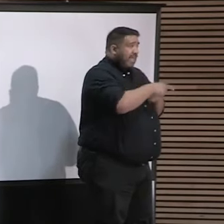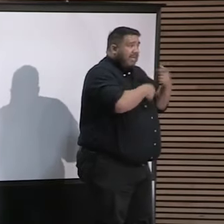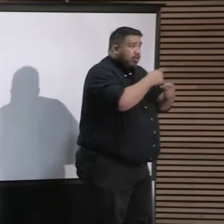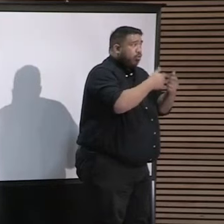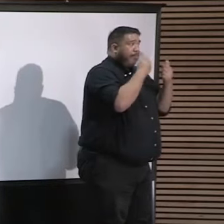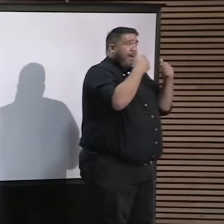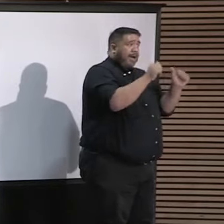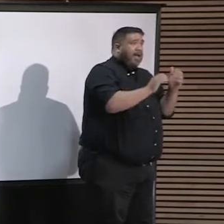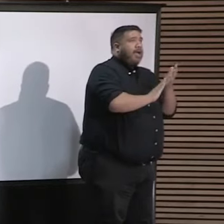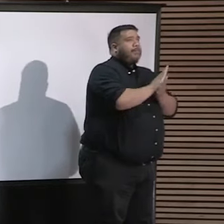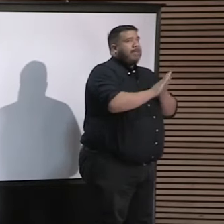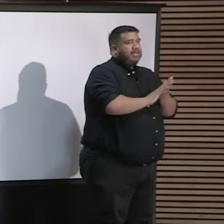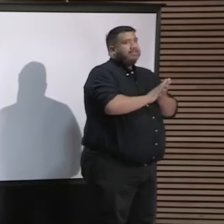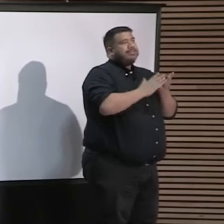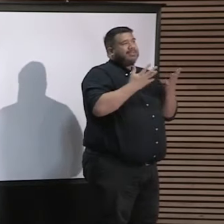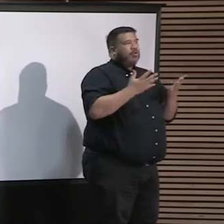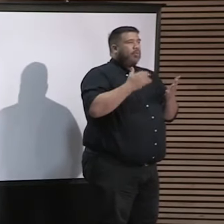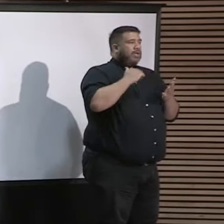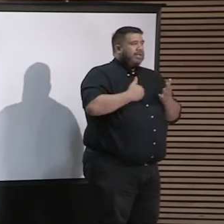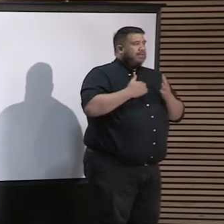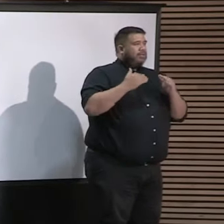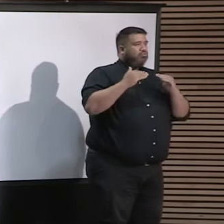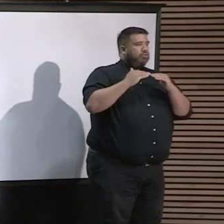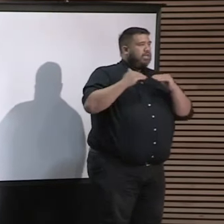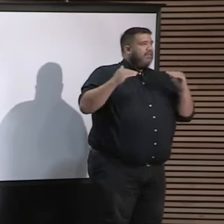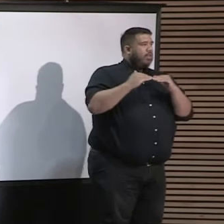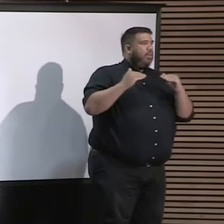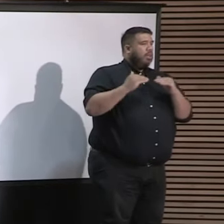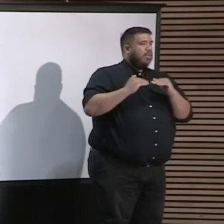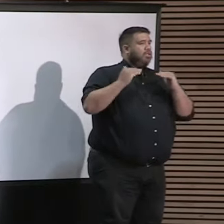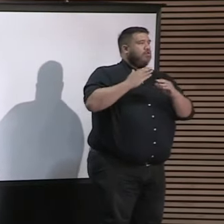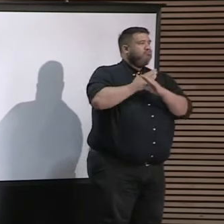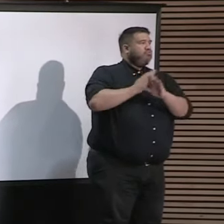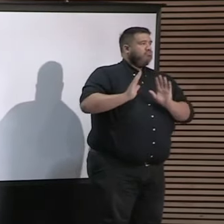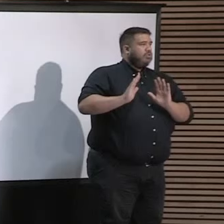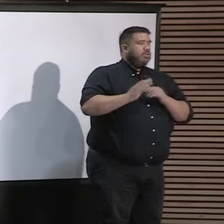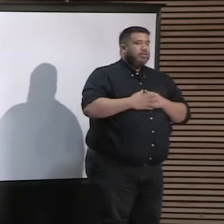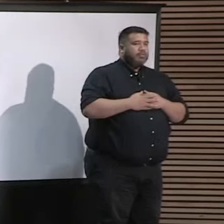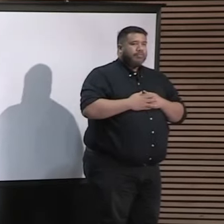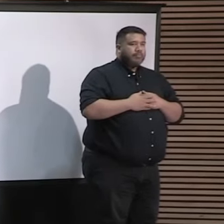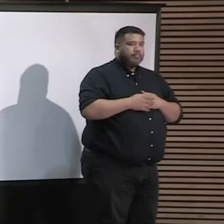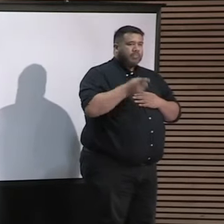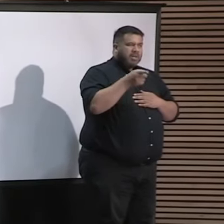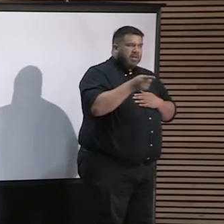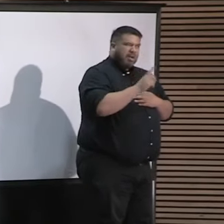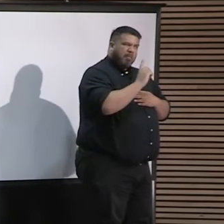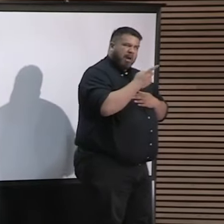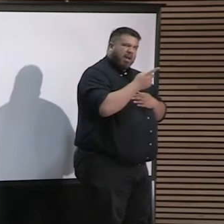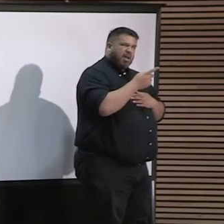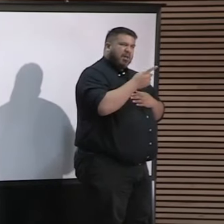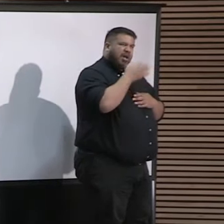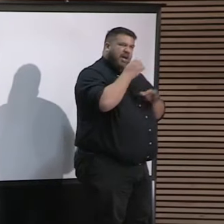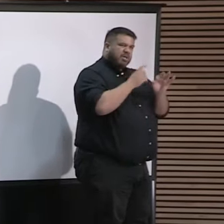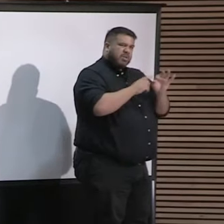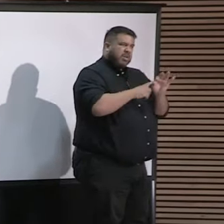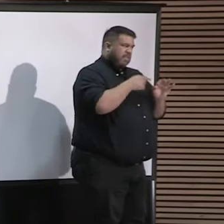alert level restrictions aren't necessary, because that's the way the system's designed to operate. So those speak to a lack of testing, given this person presumably wasn't